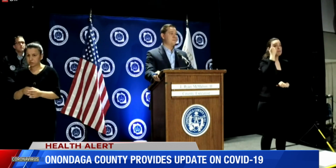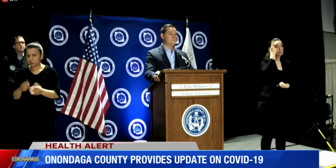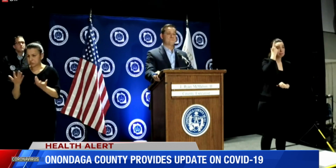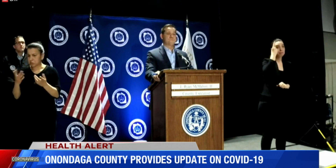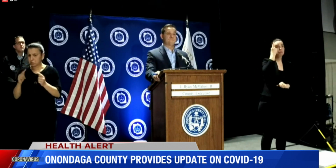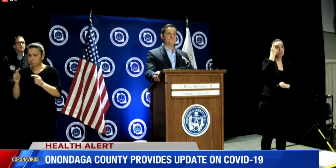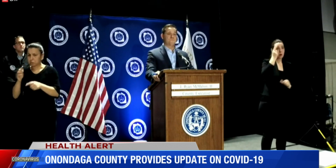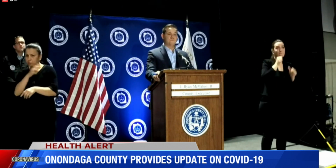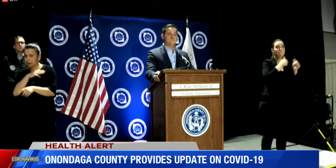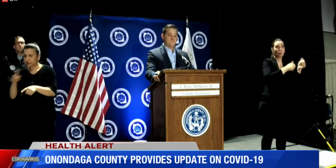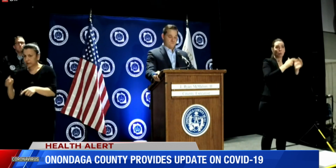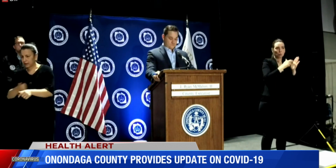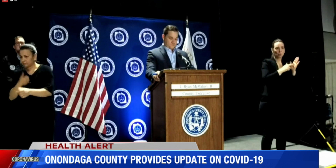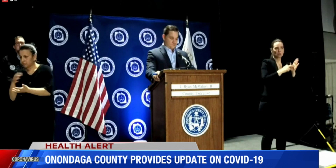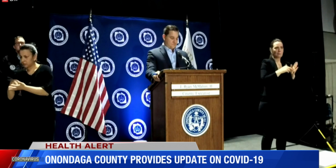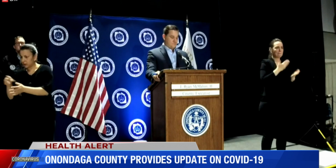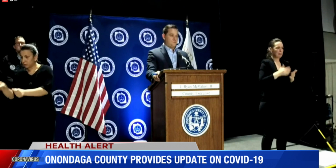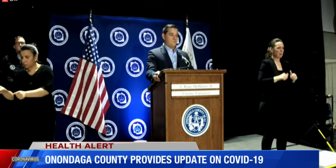Yeah.